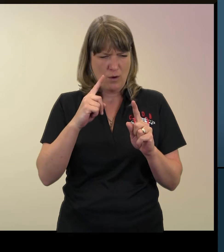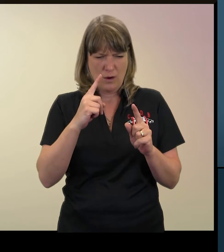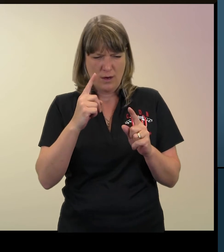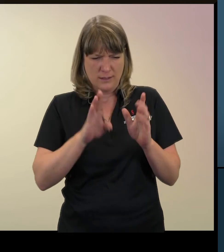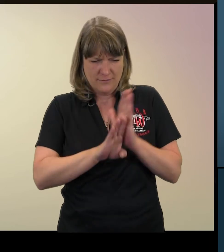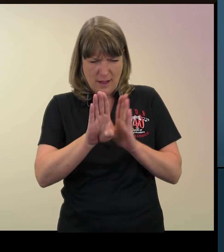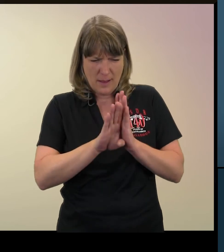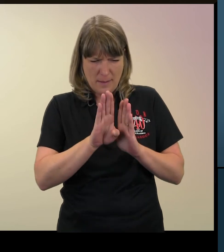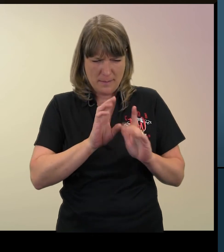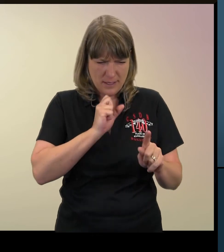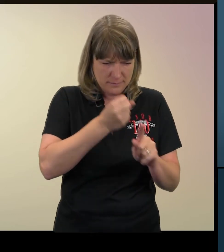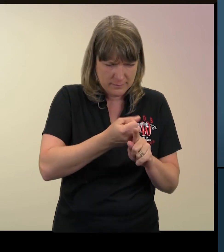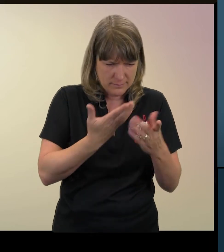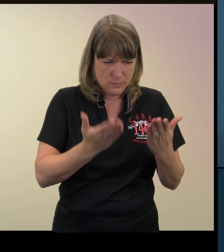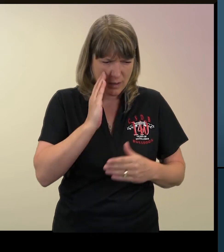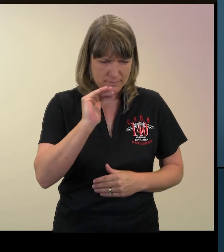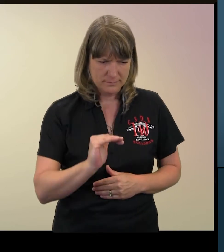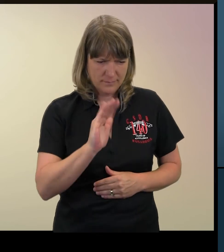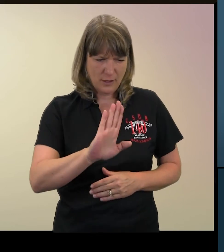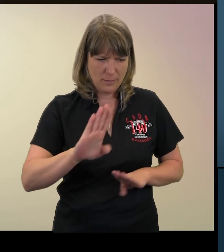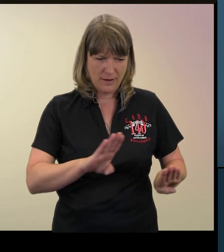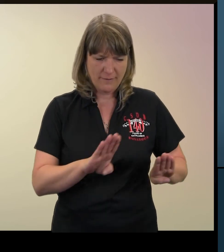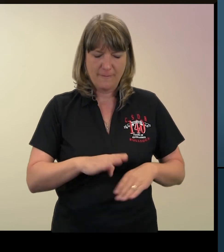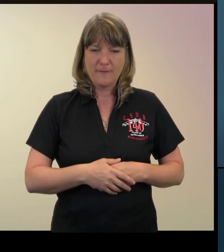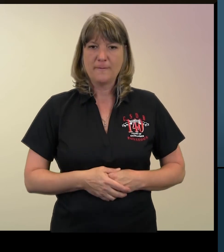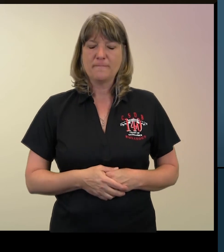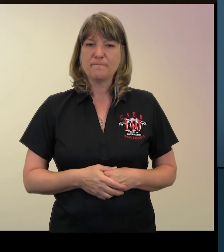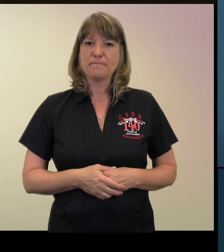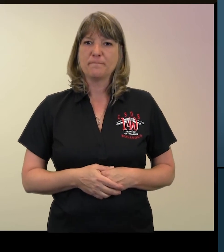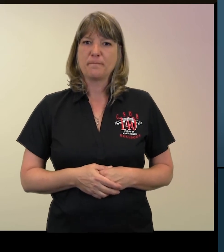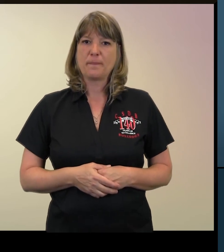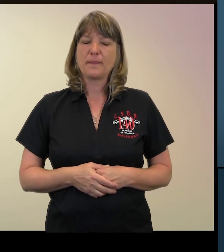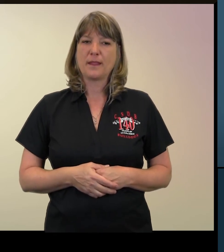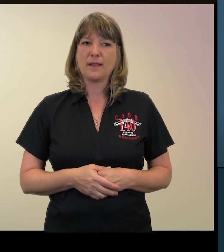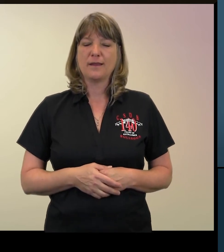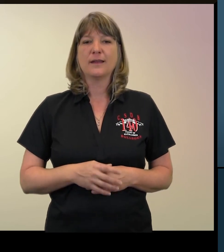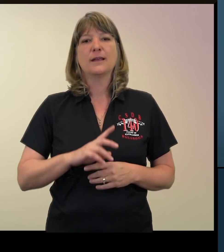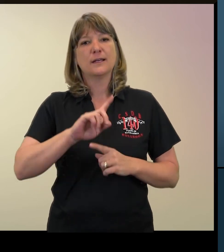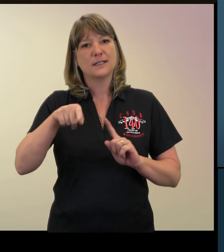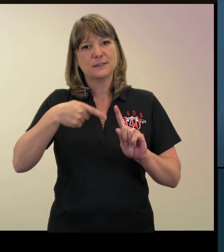the components of development that might be impacting the child's behavior.